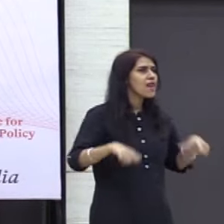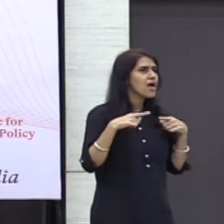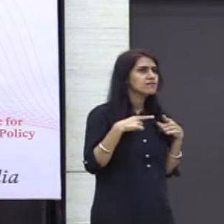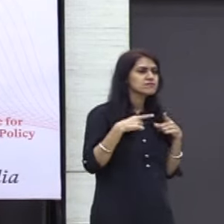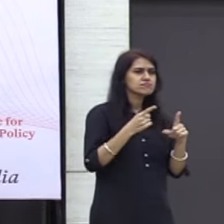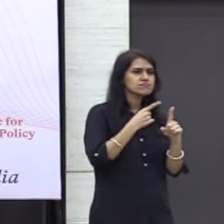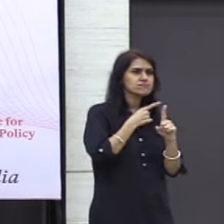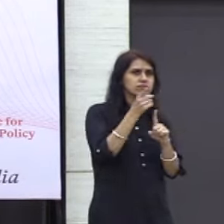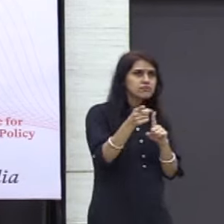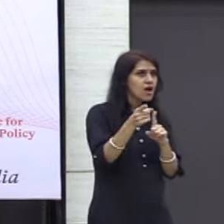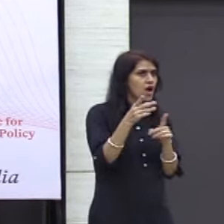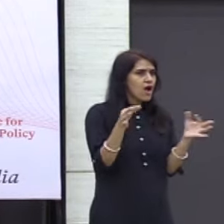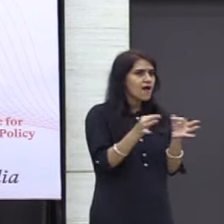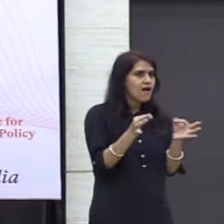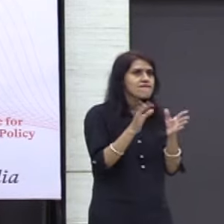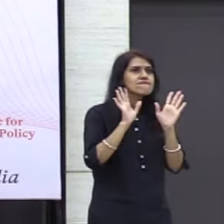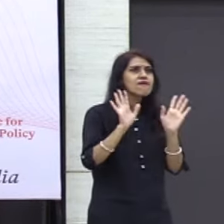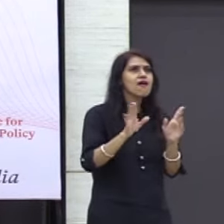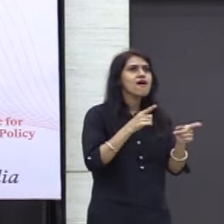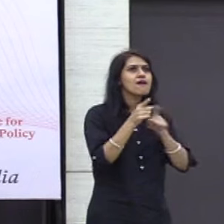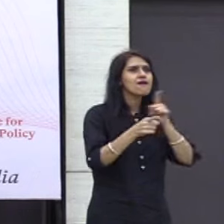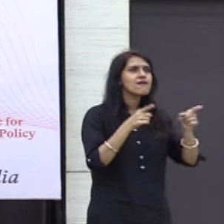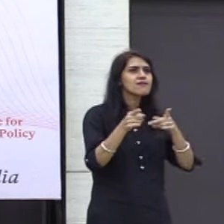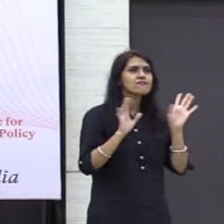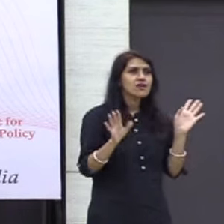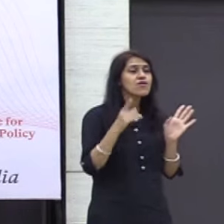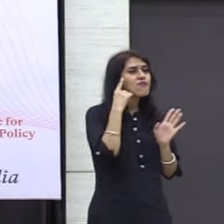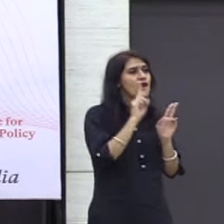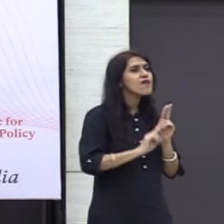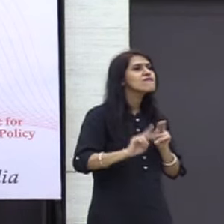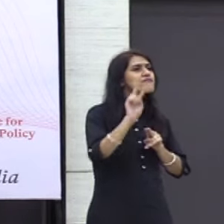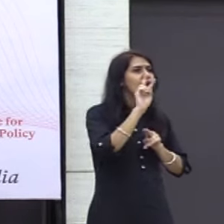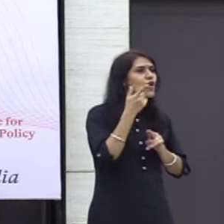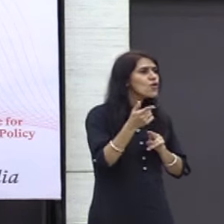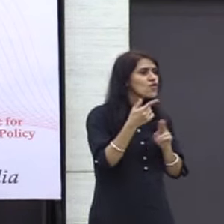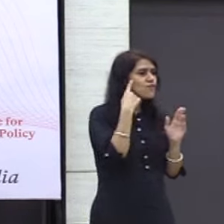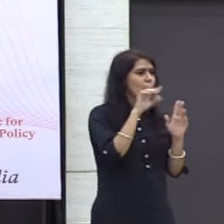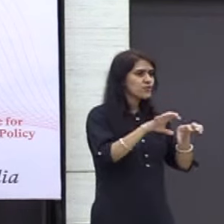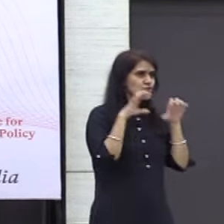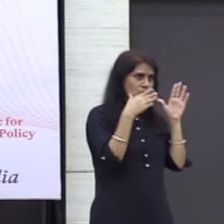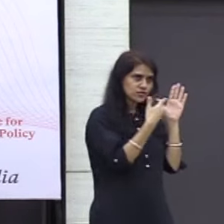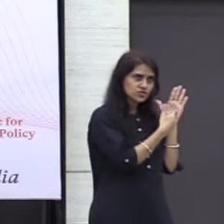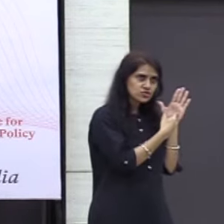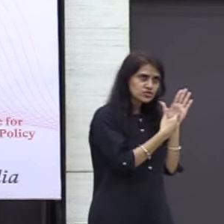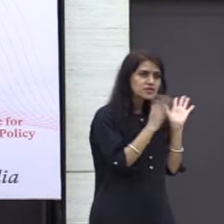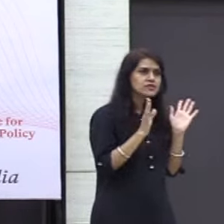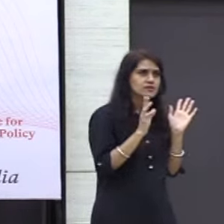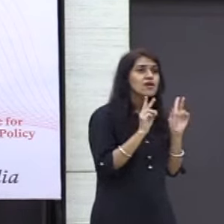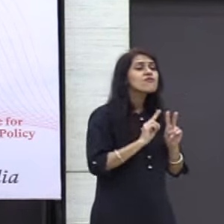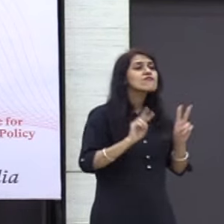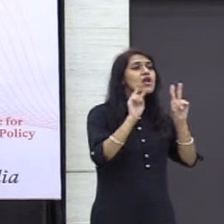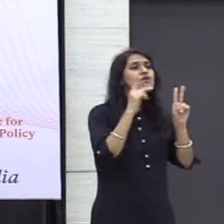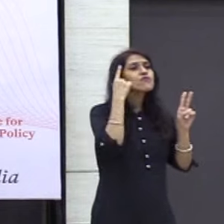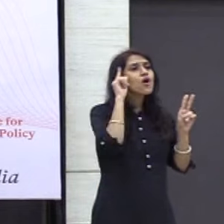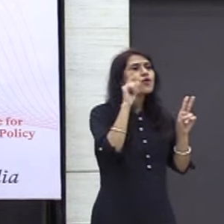to ensure that they function in conformity with the values not of the Constitution, but the values